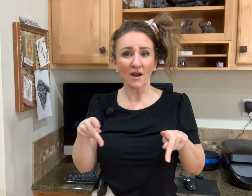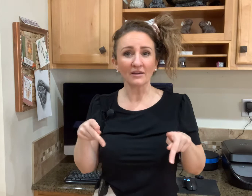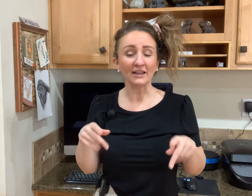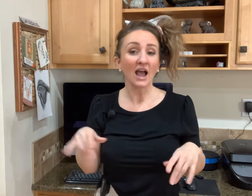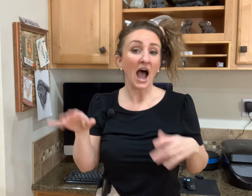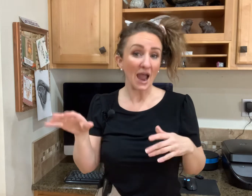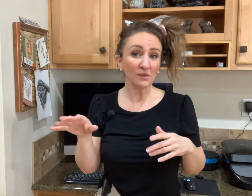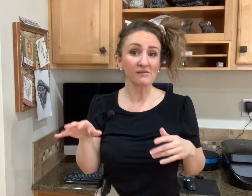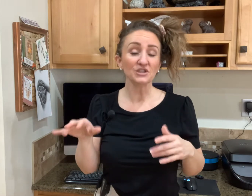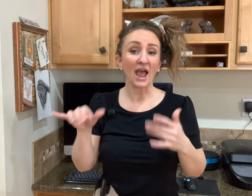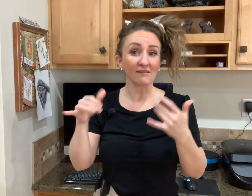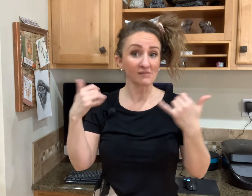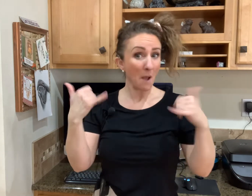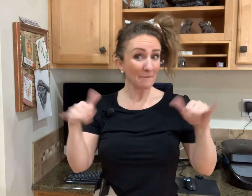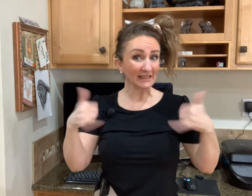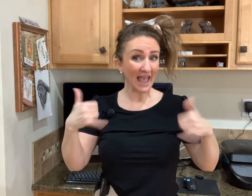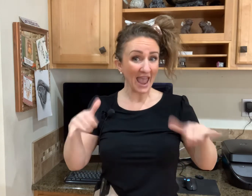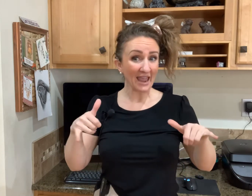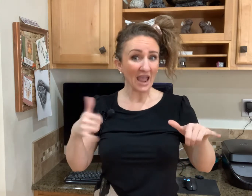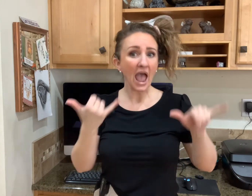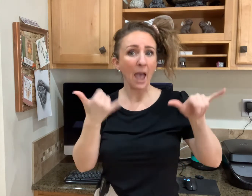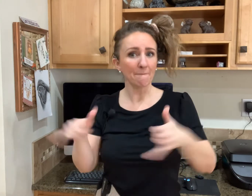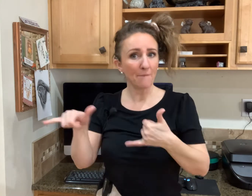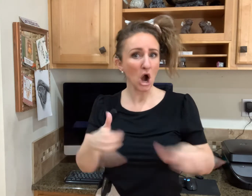Party, I would suggest play and party.